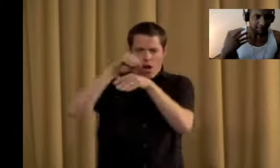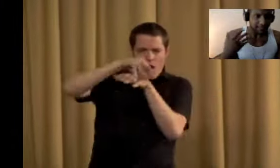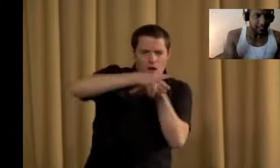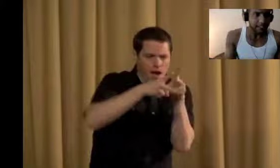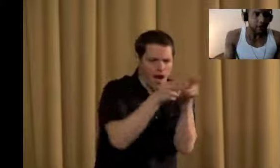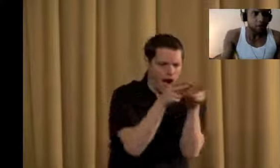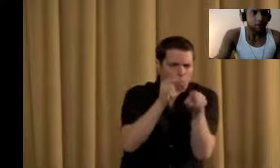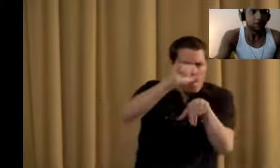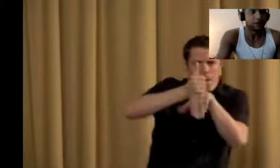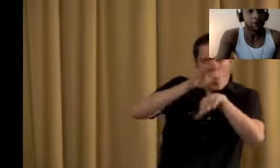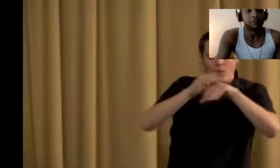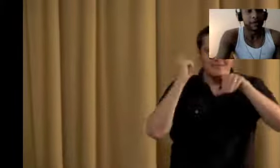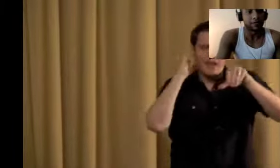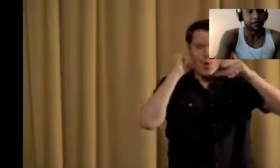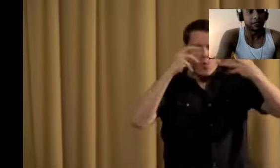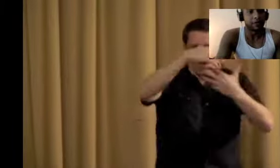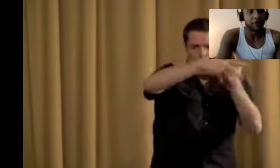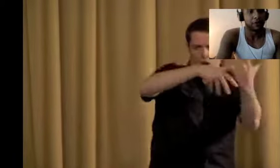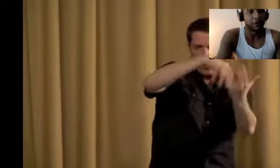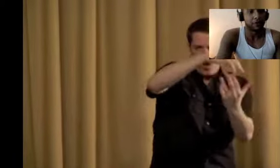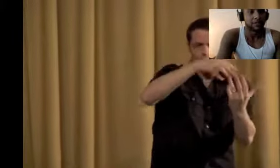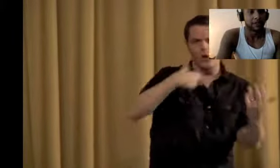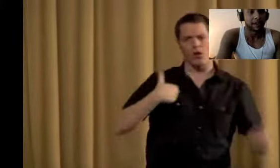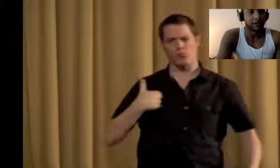as going with your own pace or figuring out your own style.